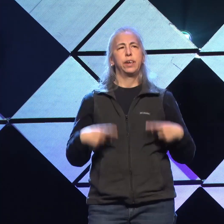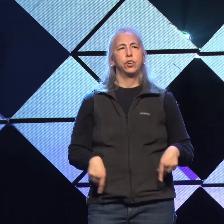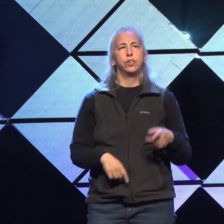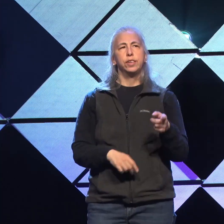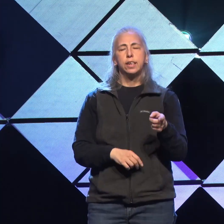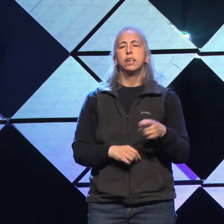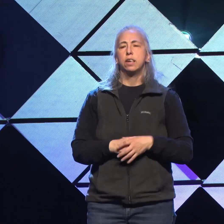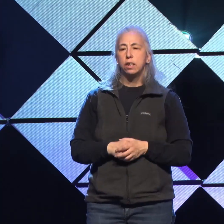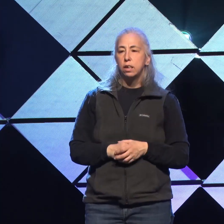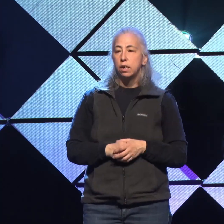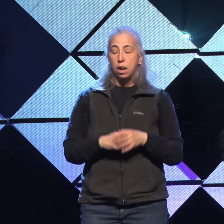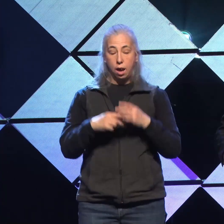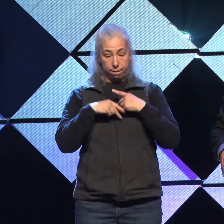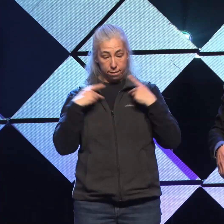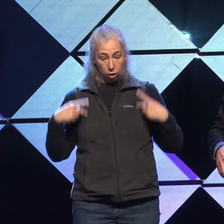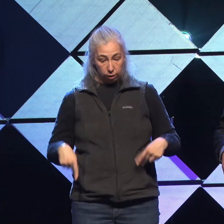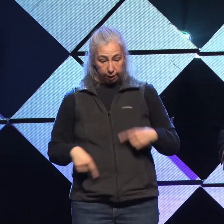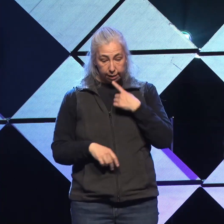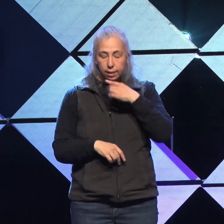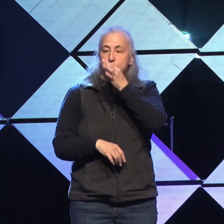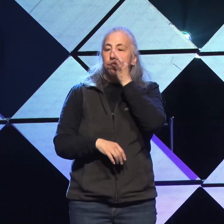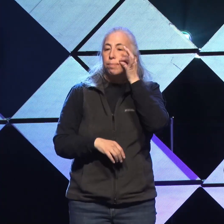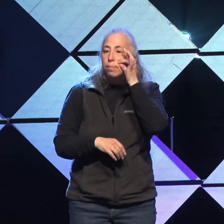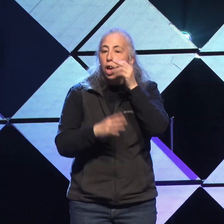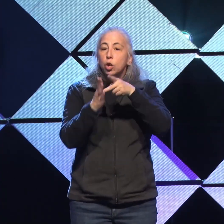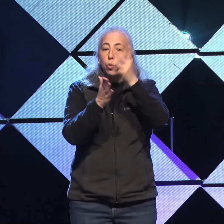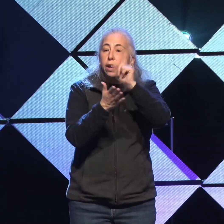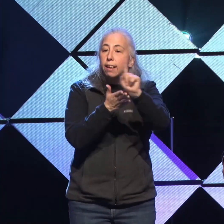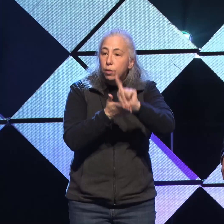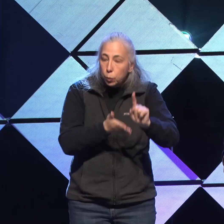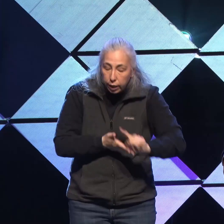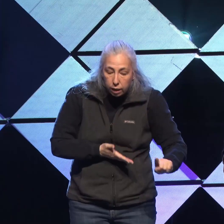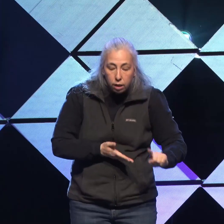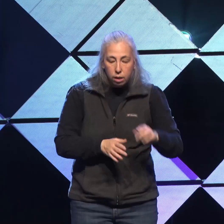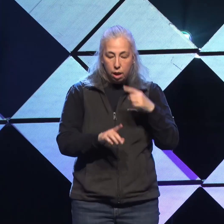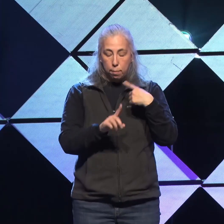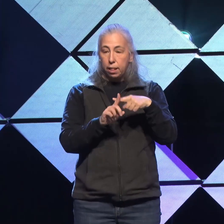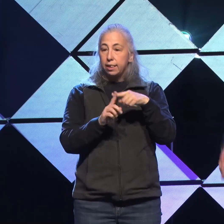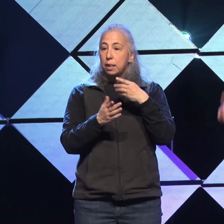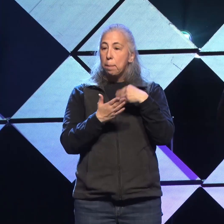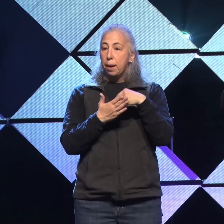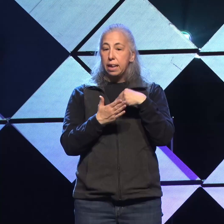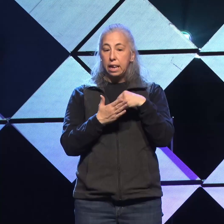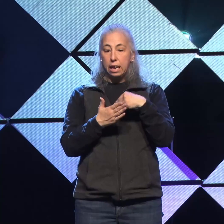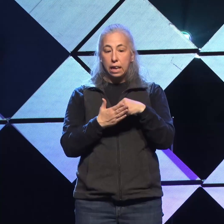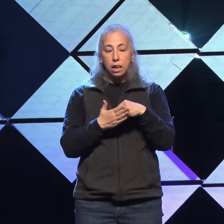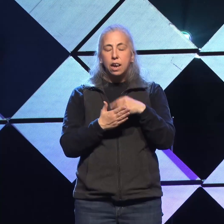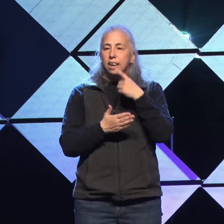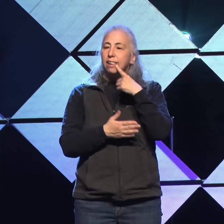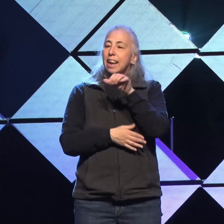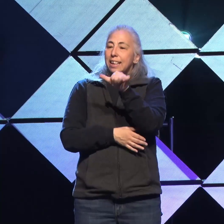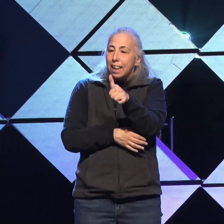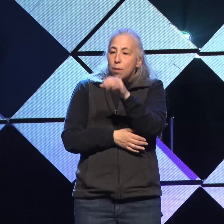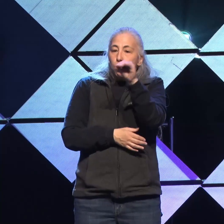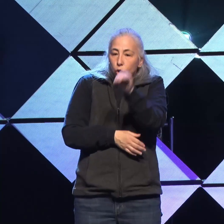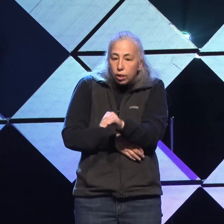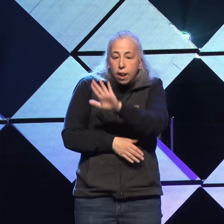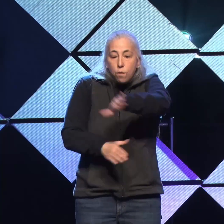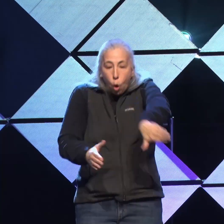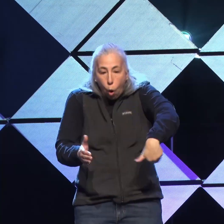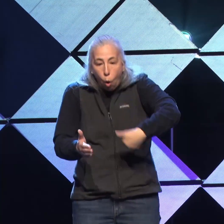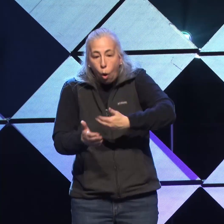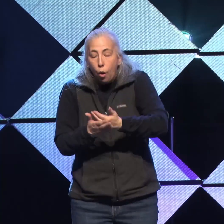He's fasting twice a week. And he says, I give 1/10 of all I get. 10% of all I